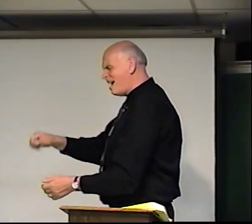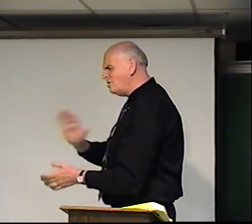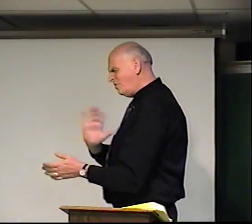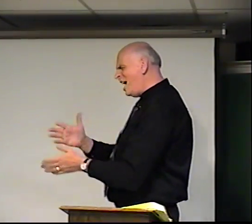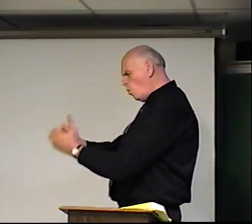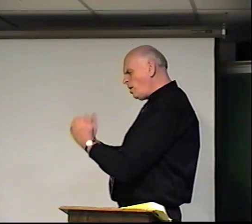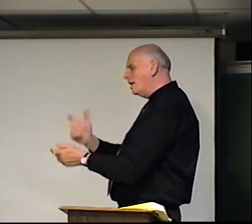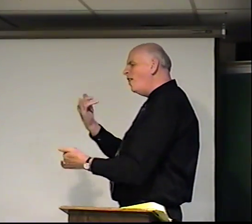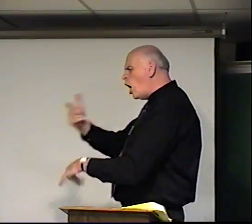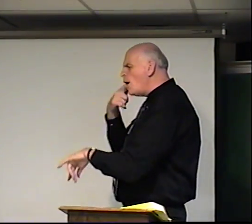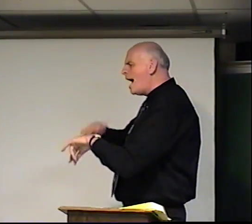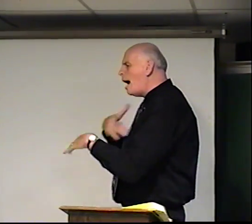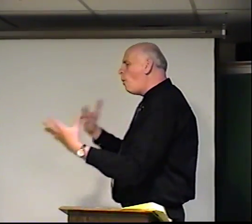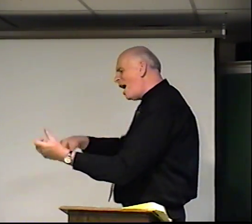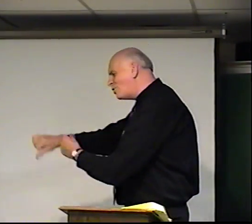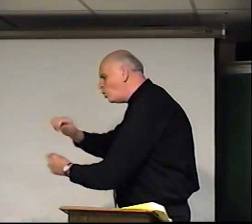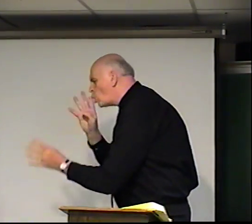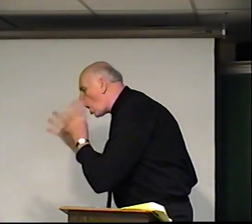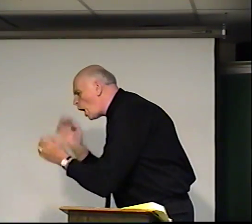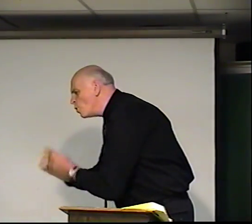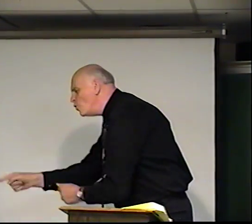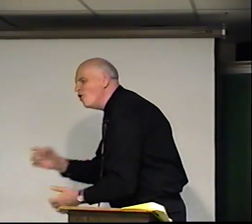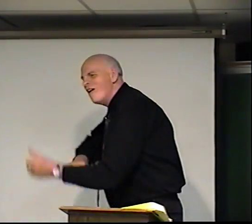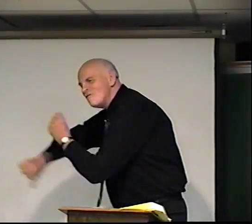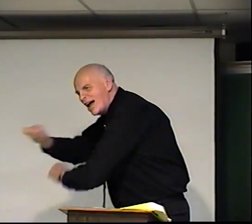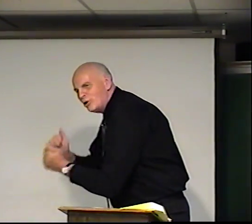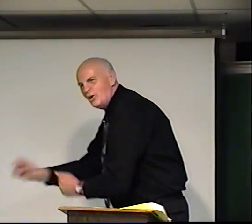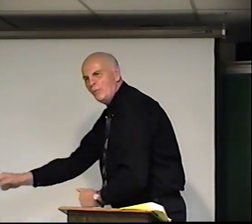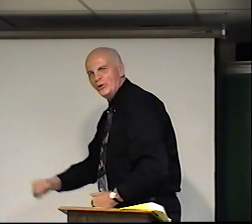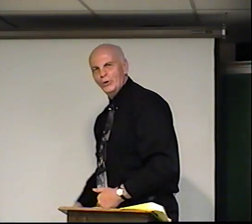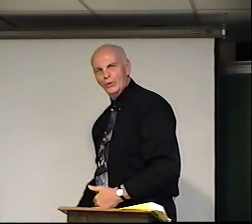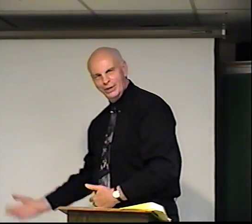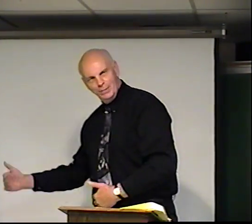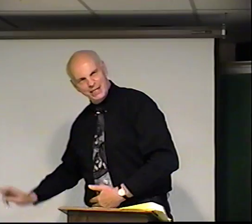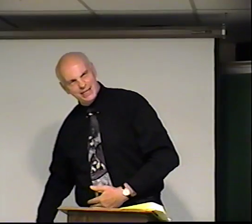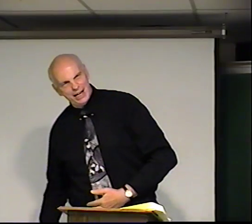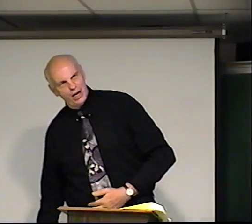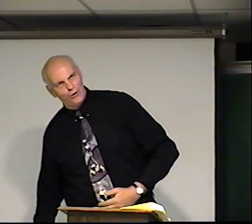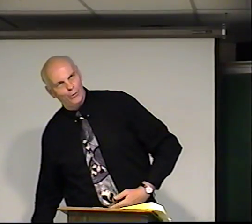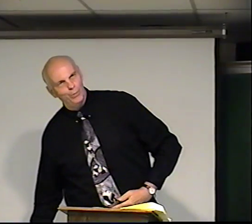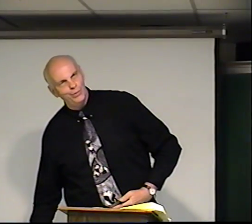Yeah, finally, I want to talk with you. Better service you. Not just here.